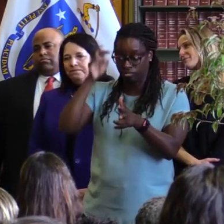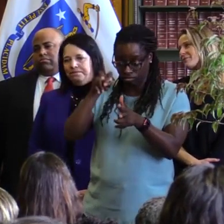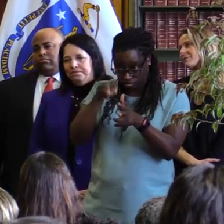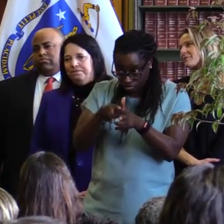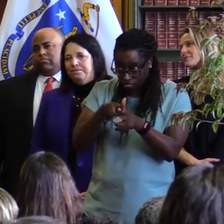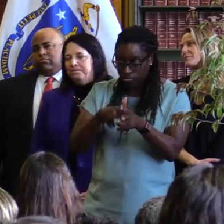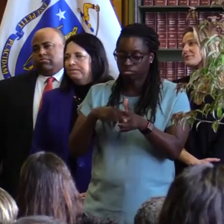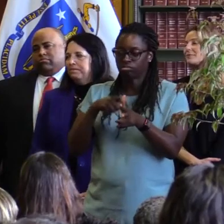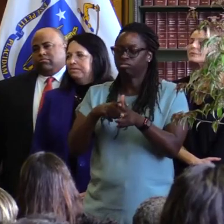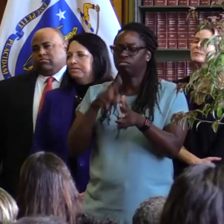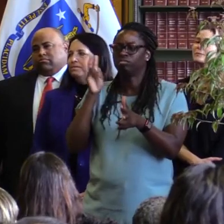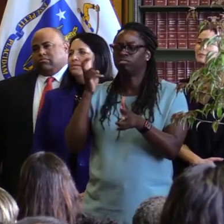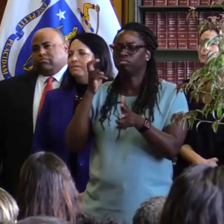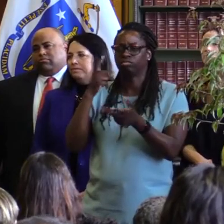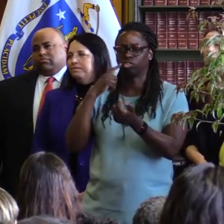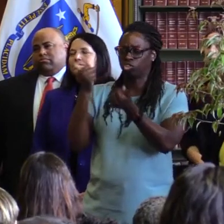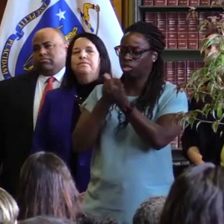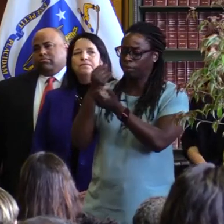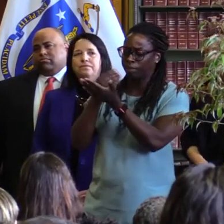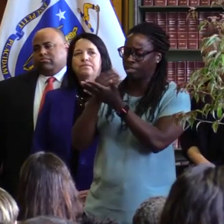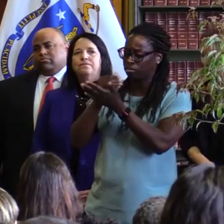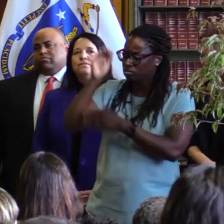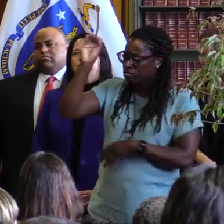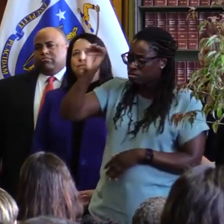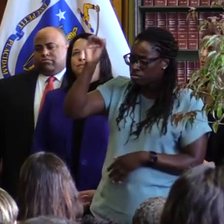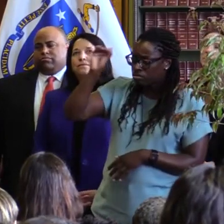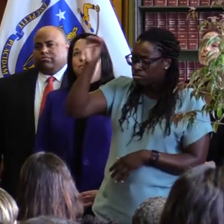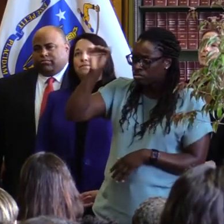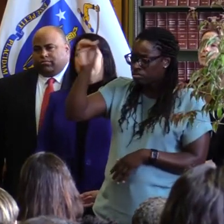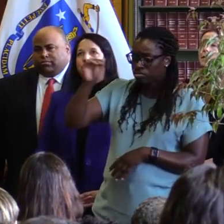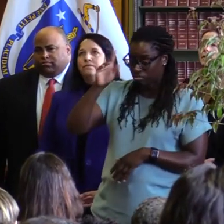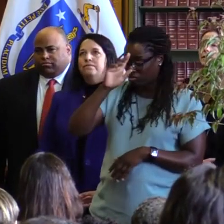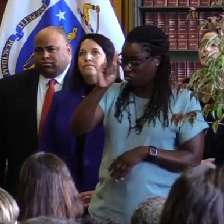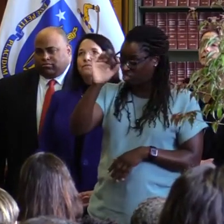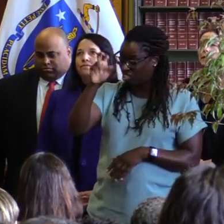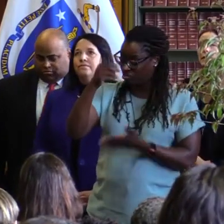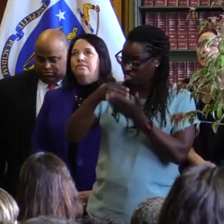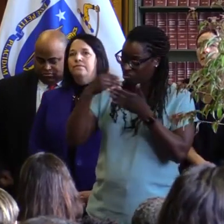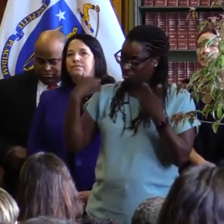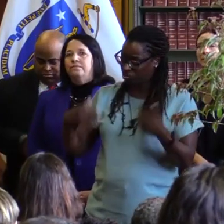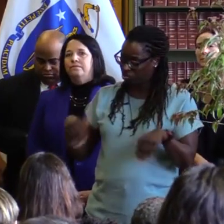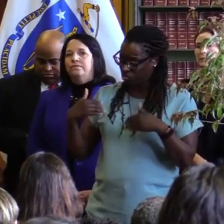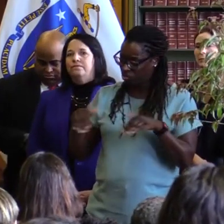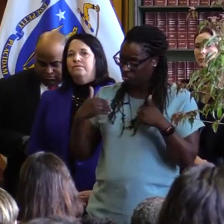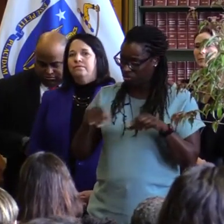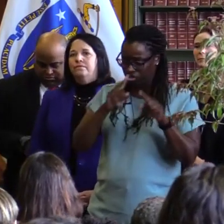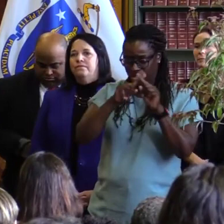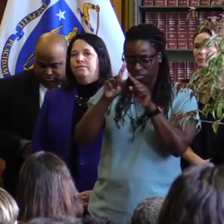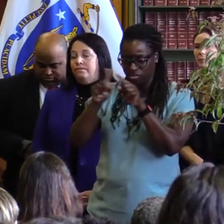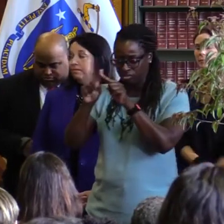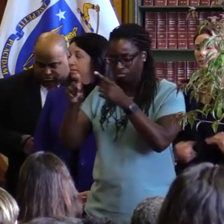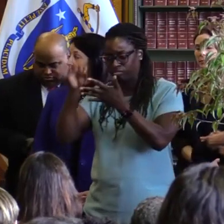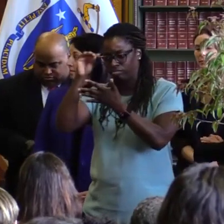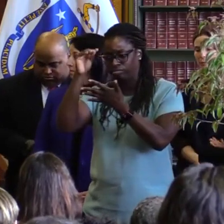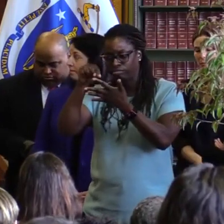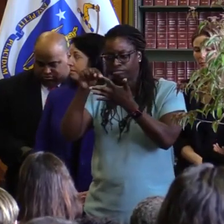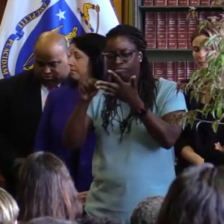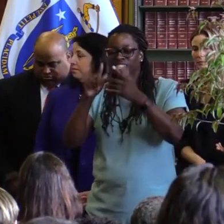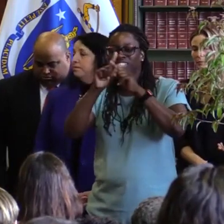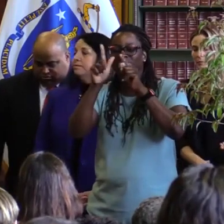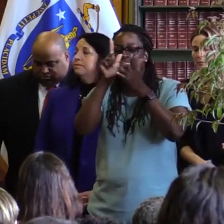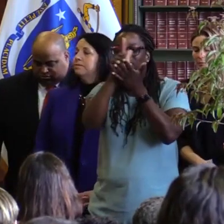that funding. There's almost $1 trillion, remember, out there in the different pieces of legislation that have been passed, bipartisan, by the